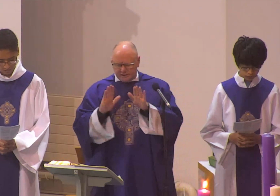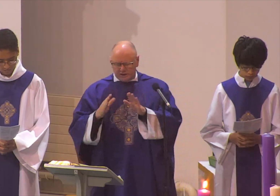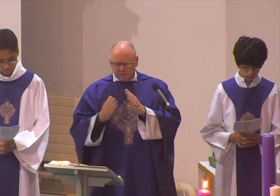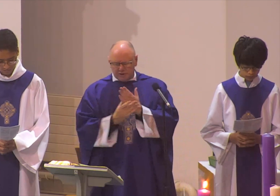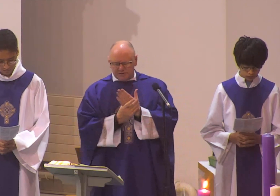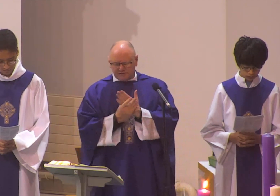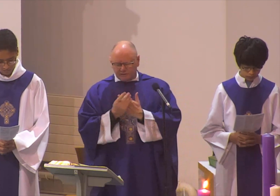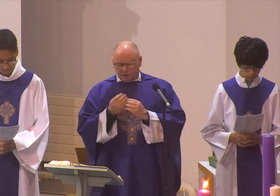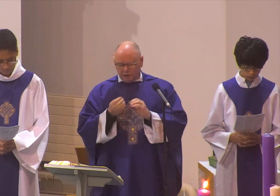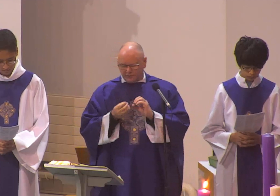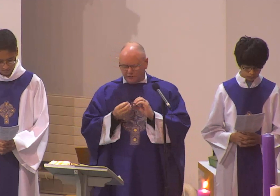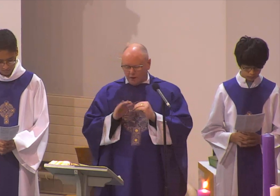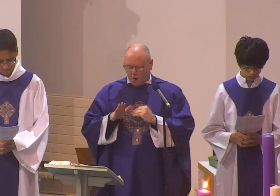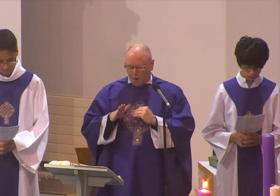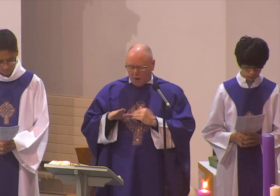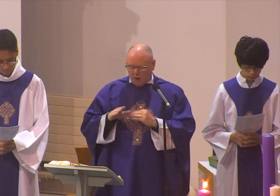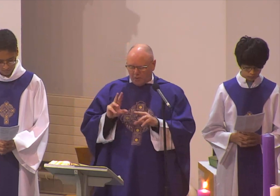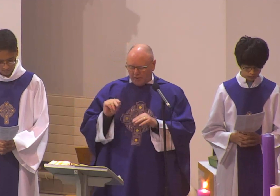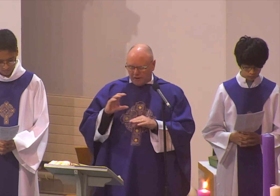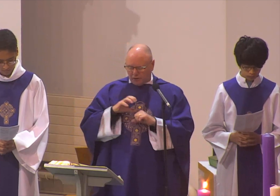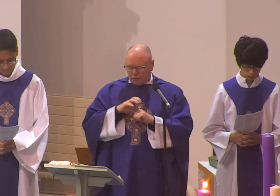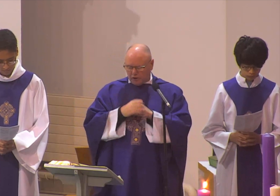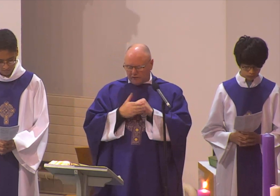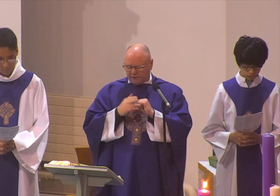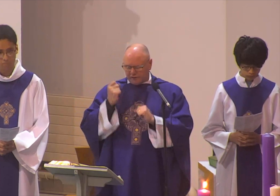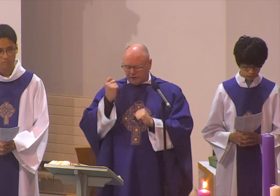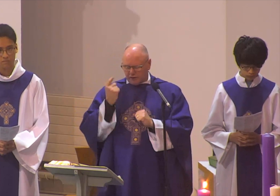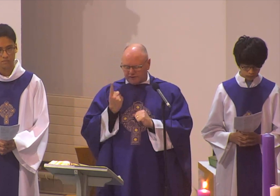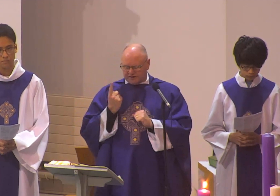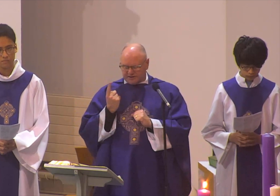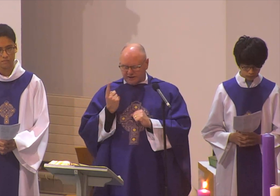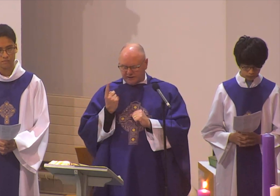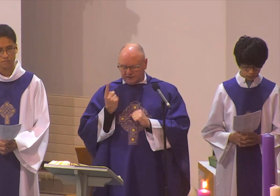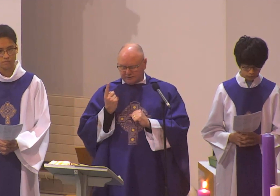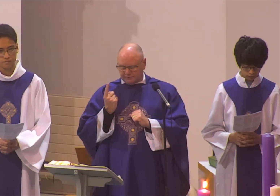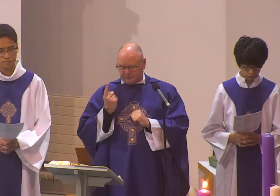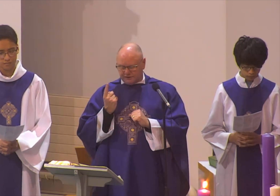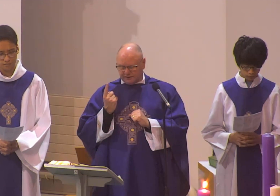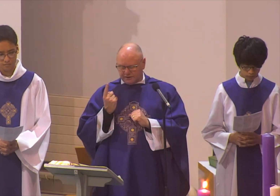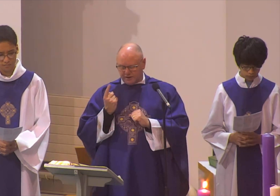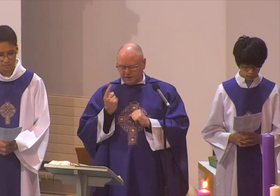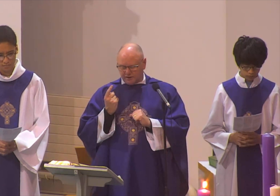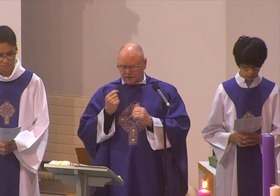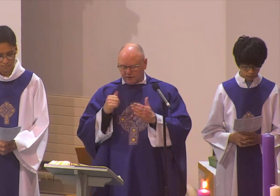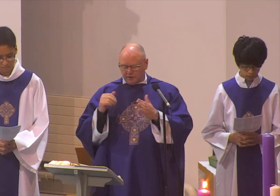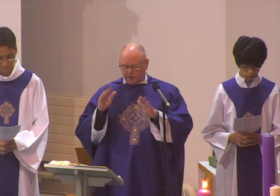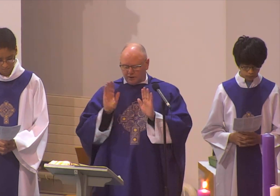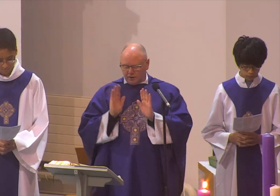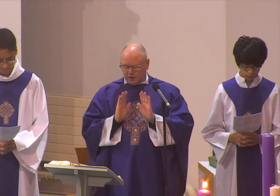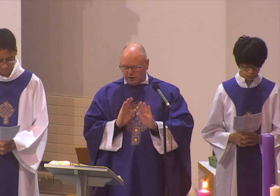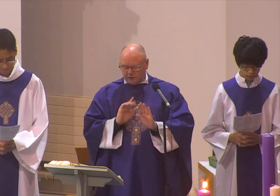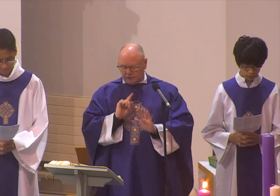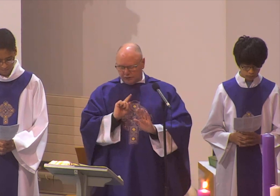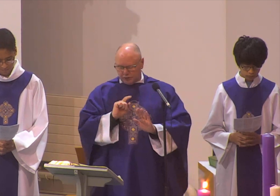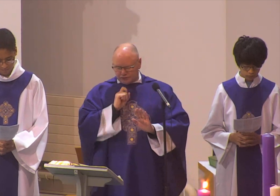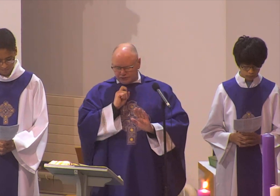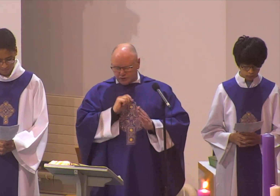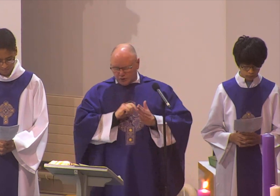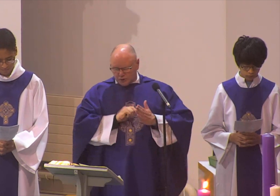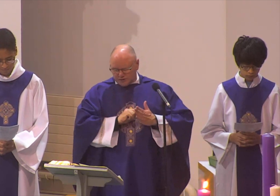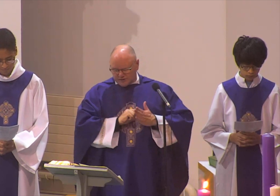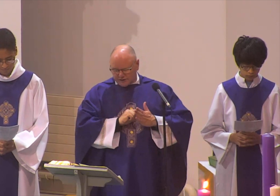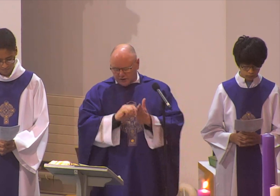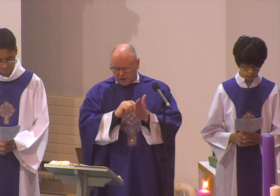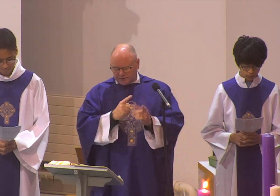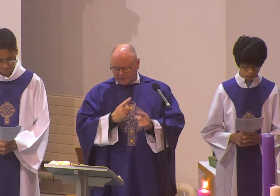Almighty and merciful God, may no earthly understanding hinder those